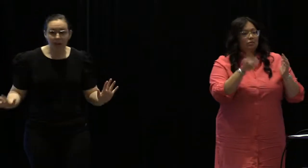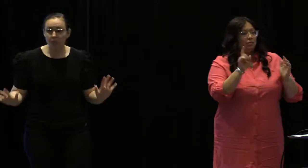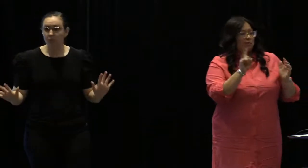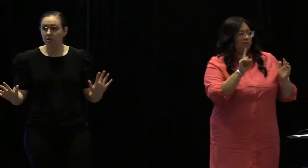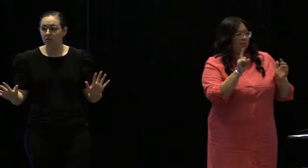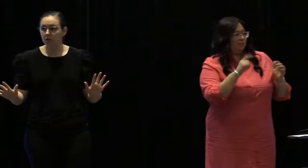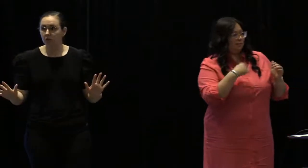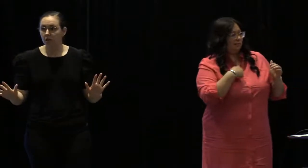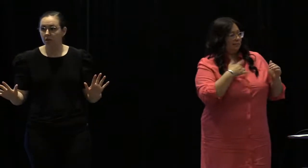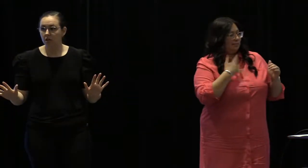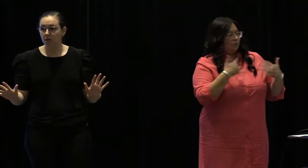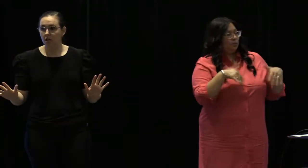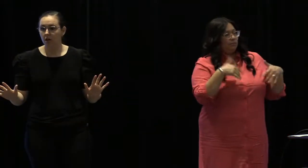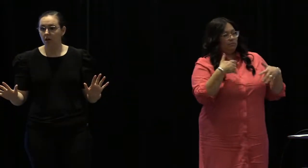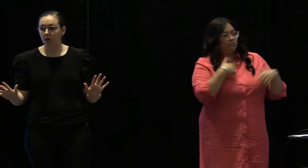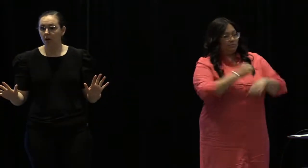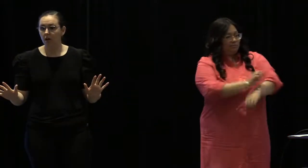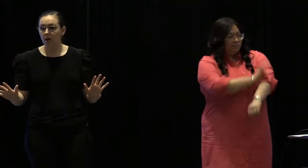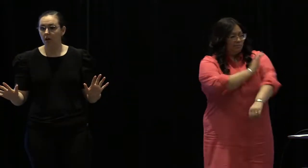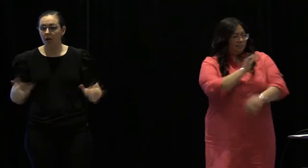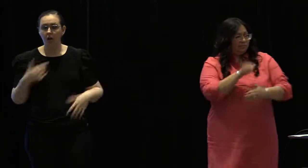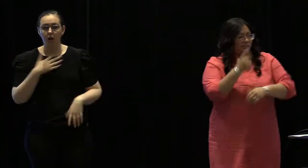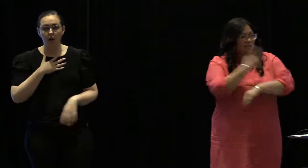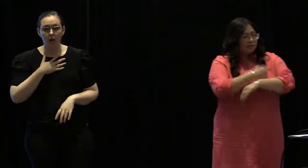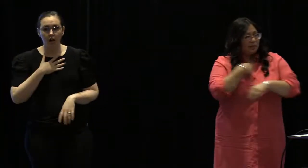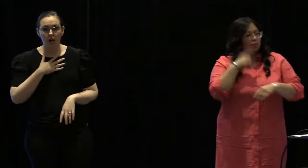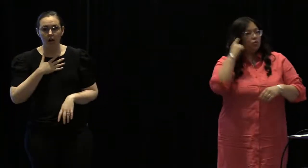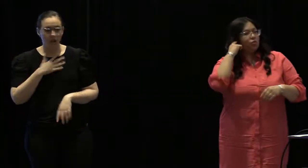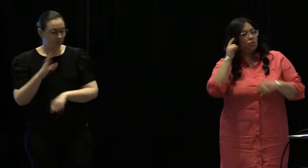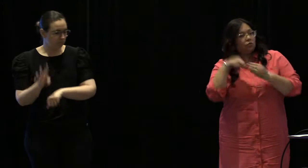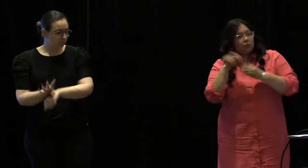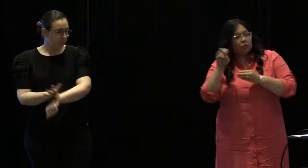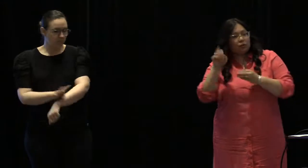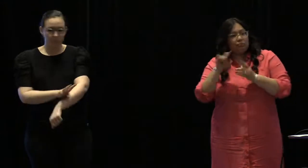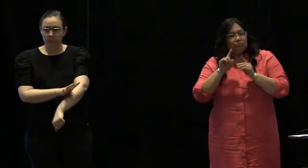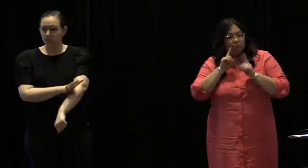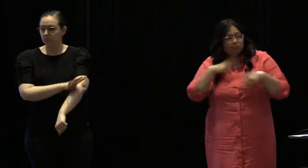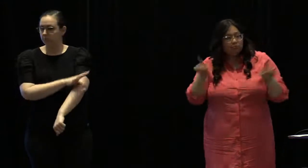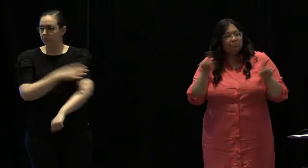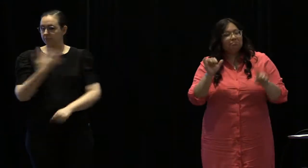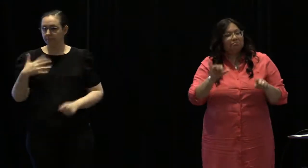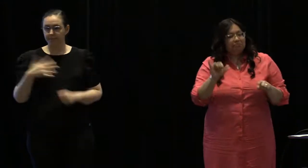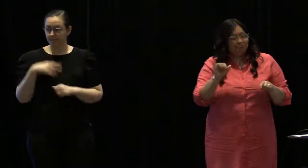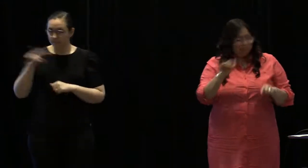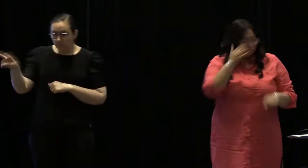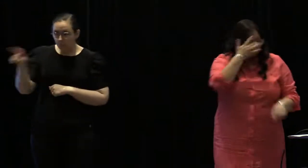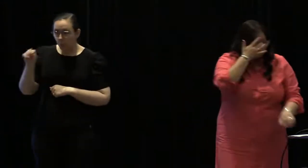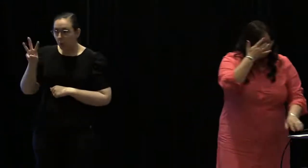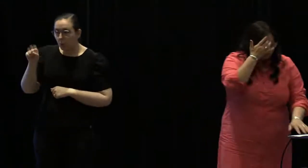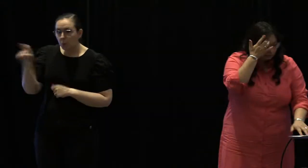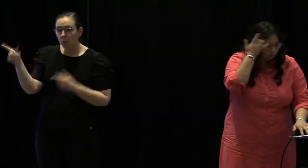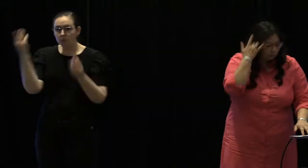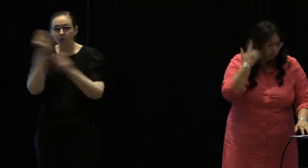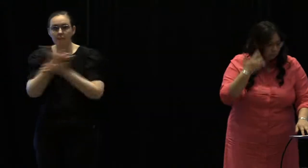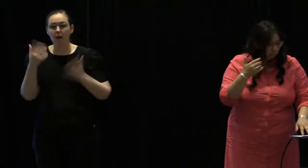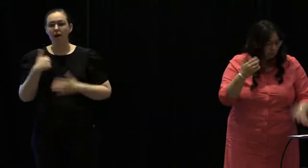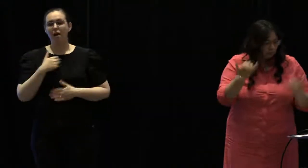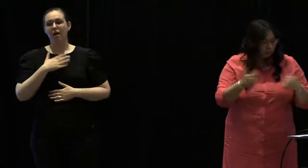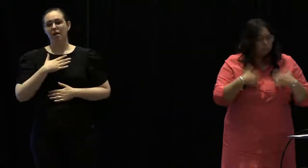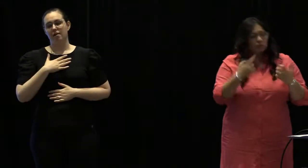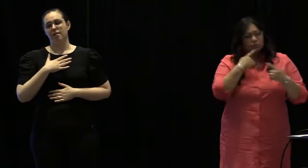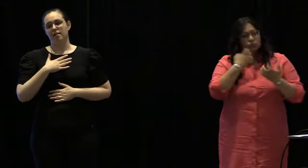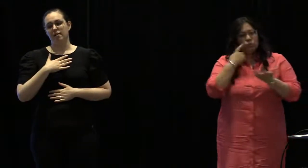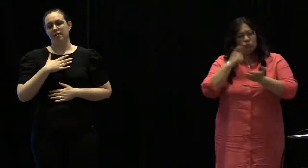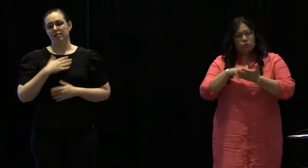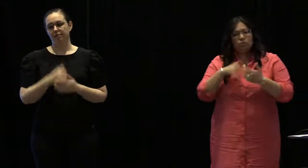BC Act passed and we were all like, what just happened? The chills that I had when I found out the act